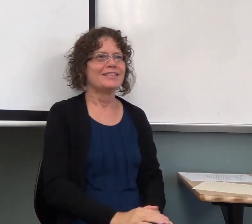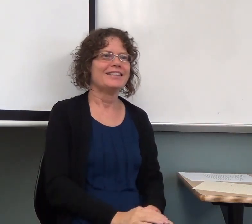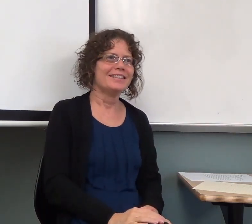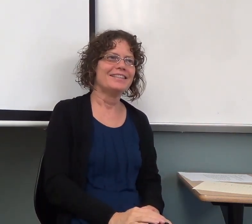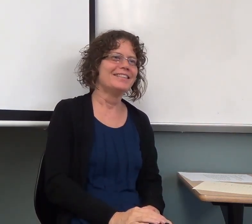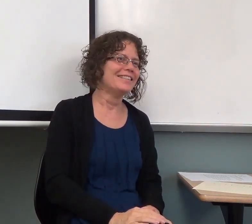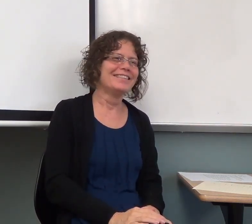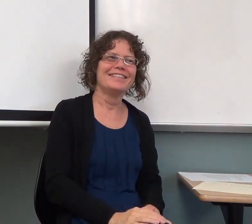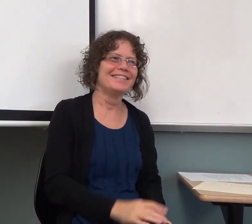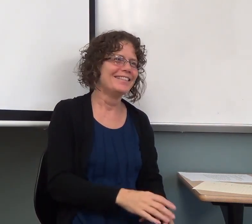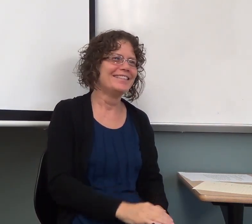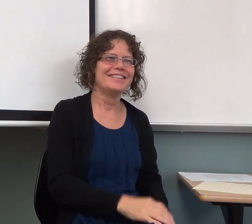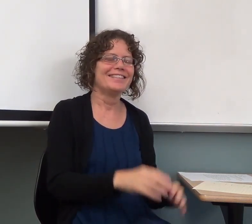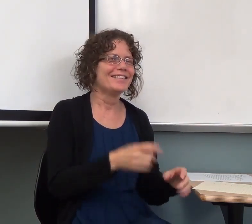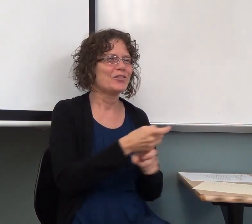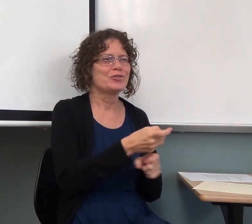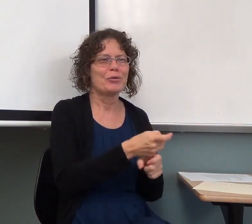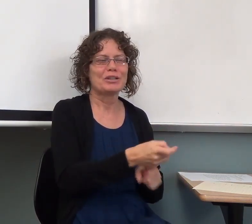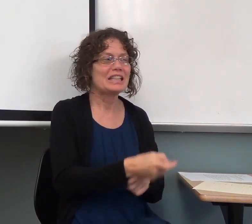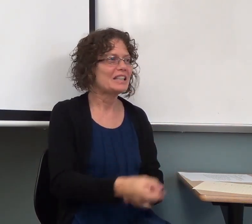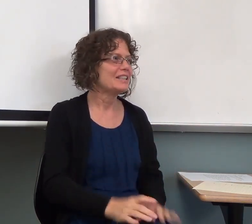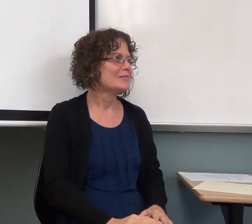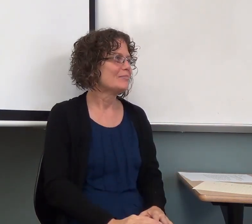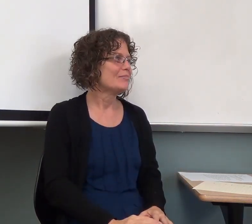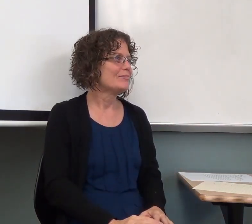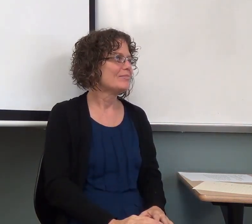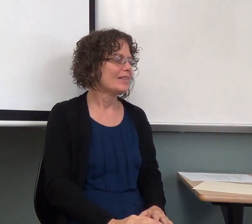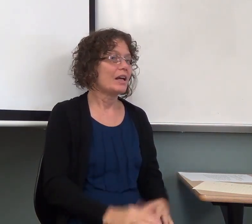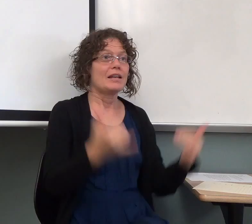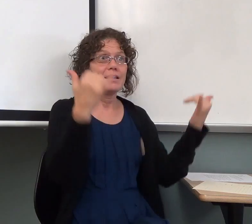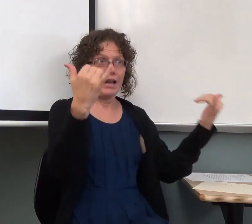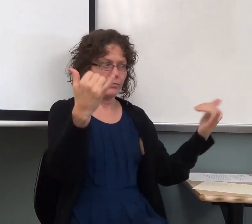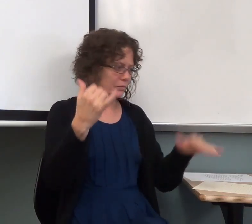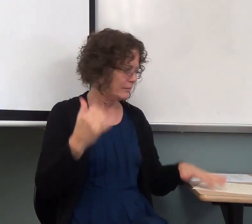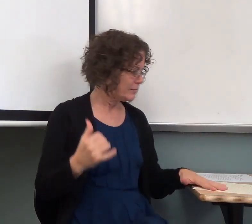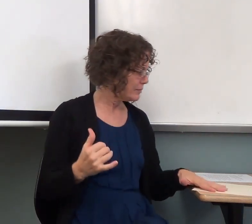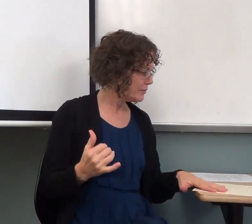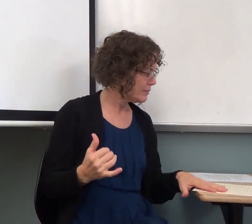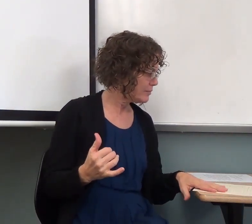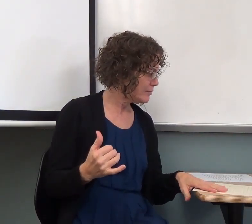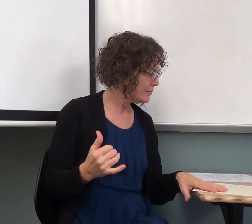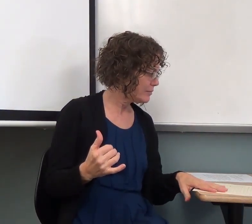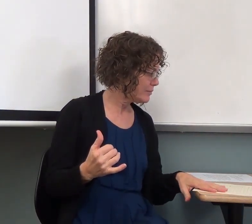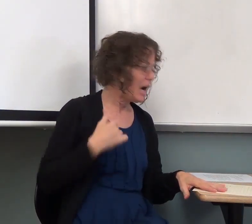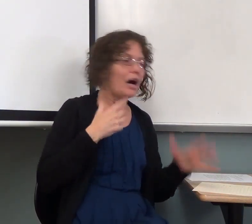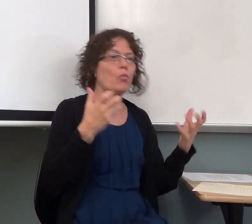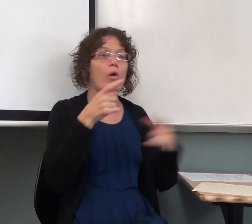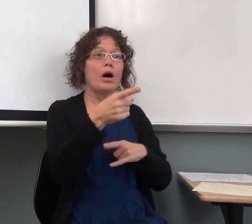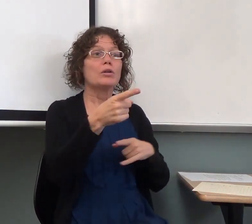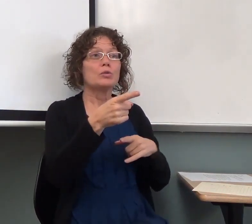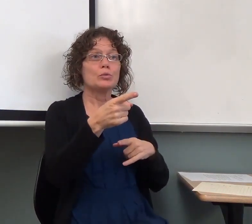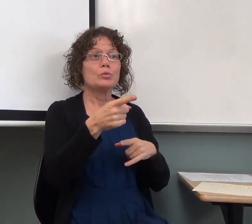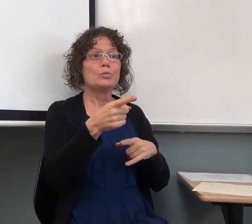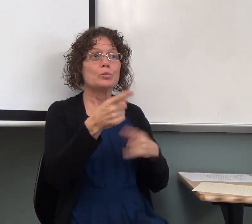Okay. The finest one. All right. Now, I want you guys to tell me